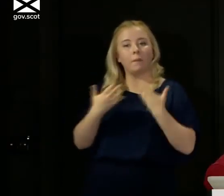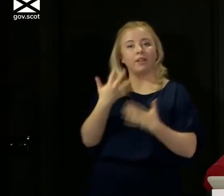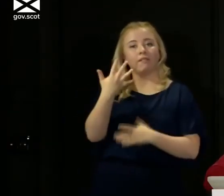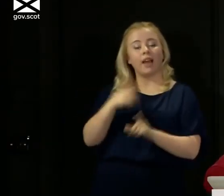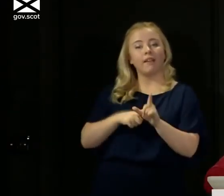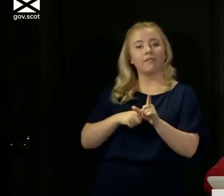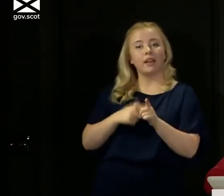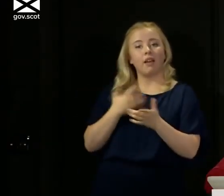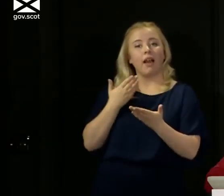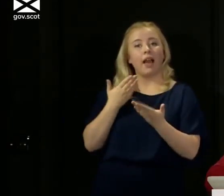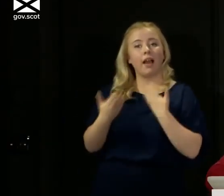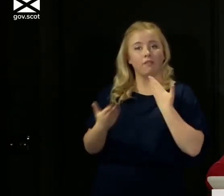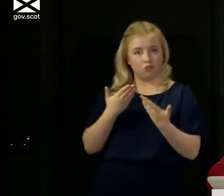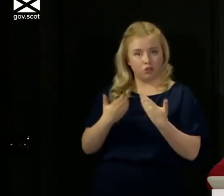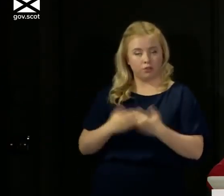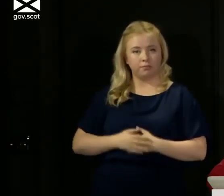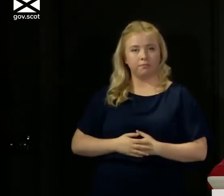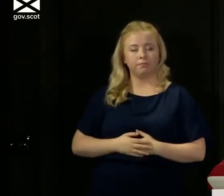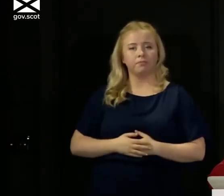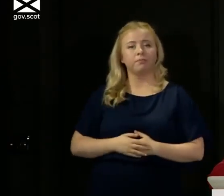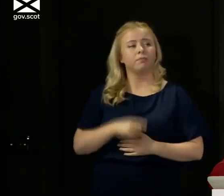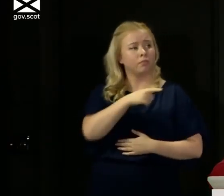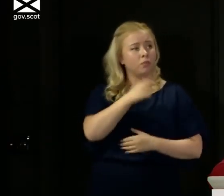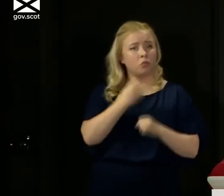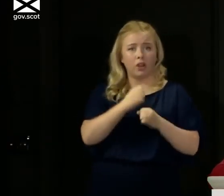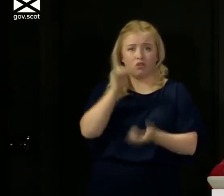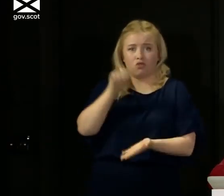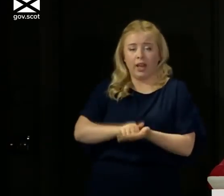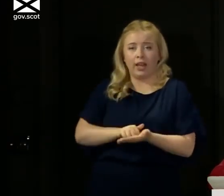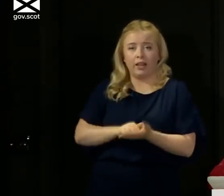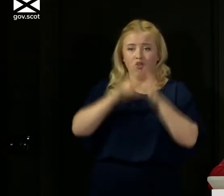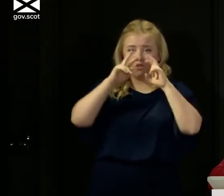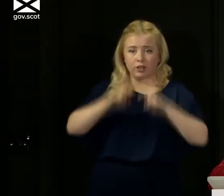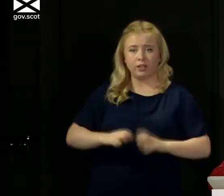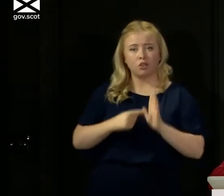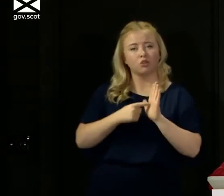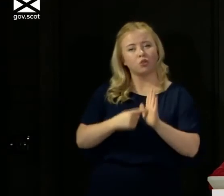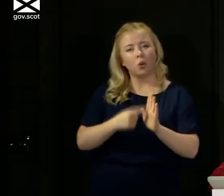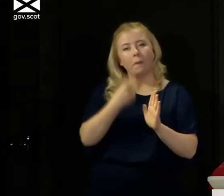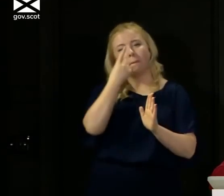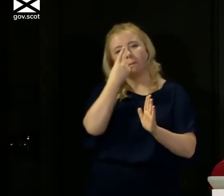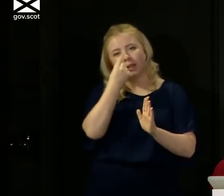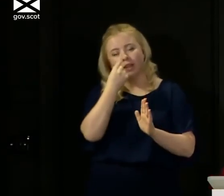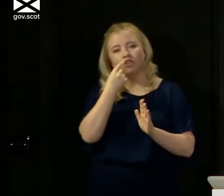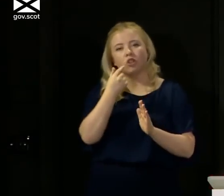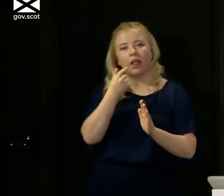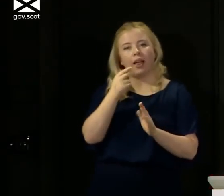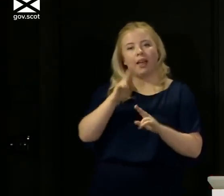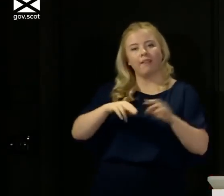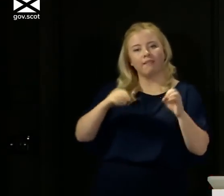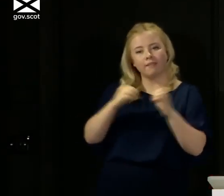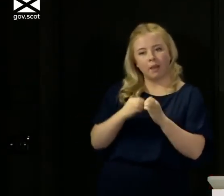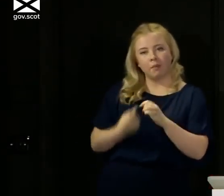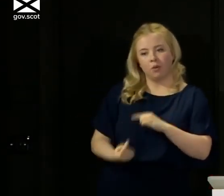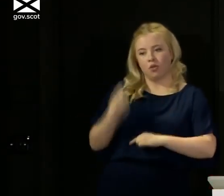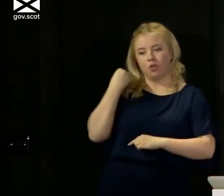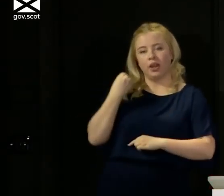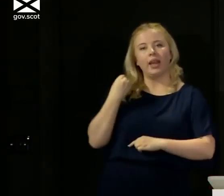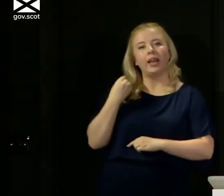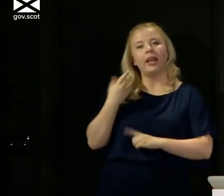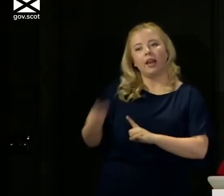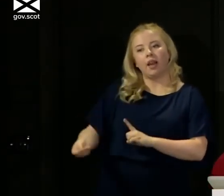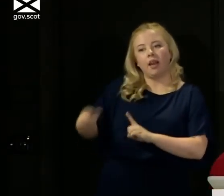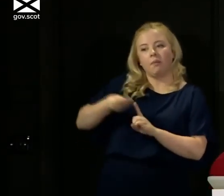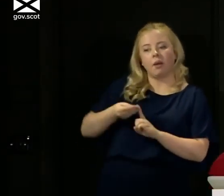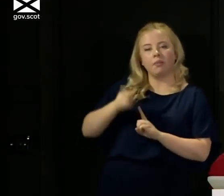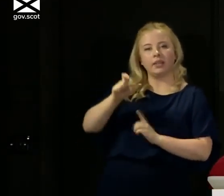Gregor's right that the research he's talking about today shows that there may have been importation into Scotland in February, none of that broader